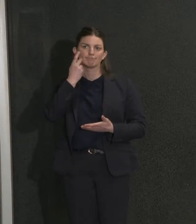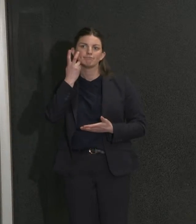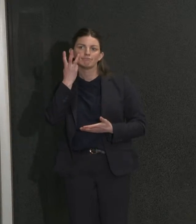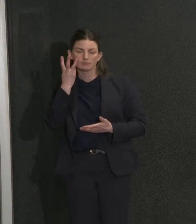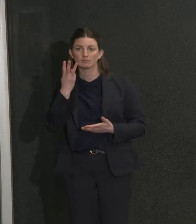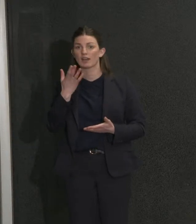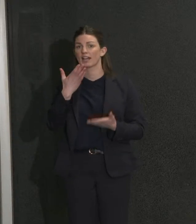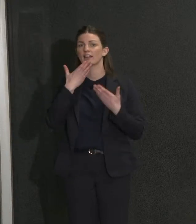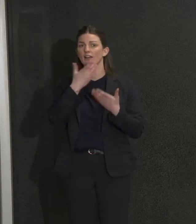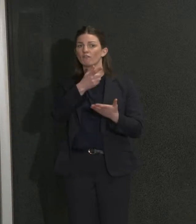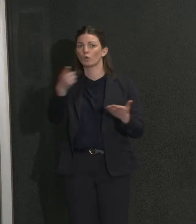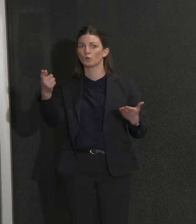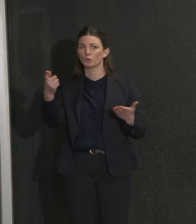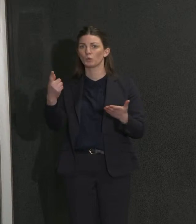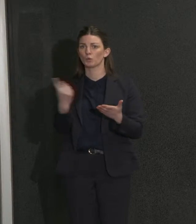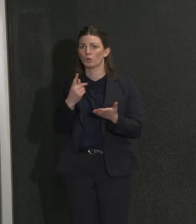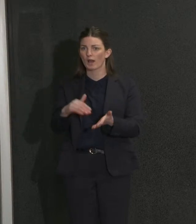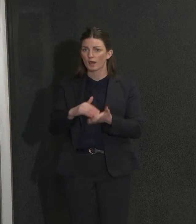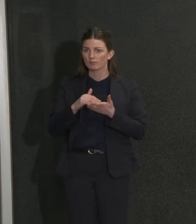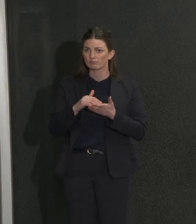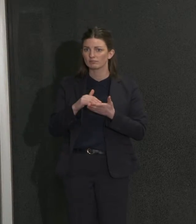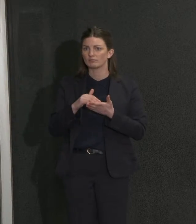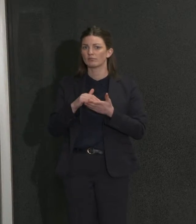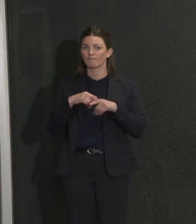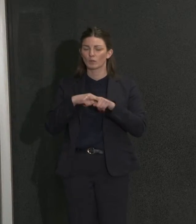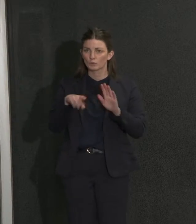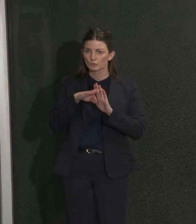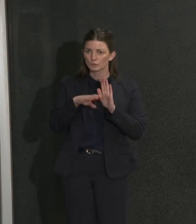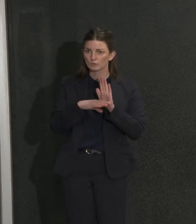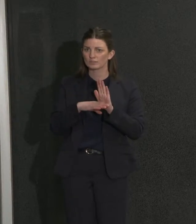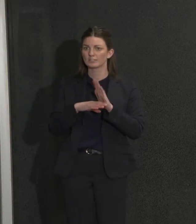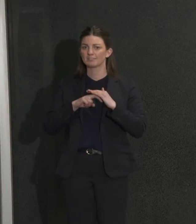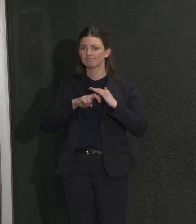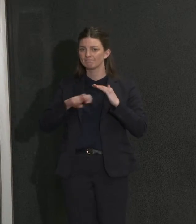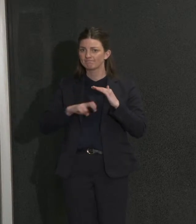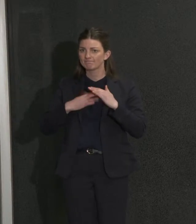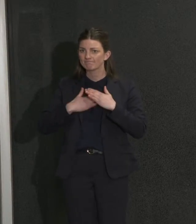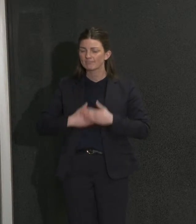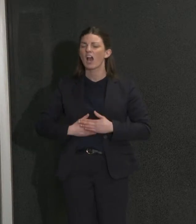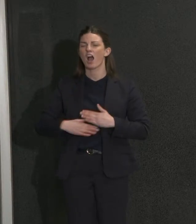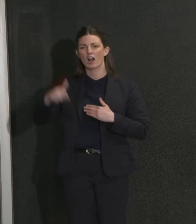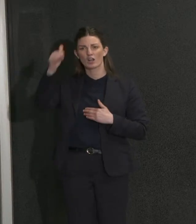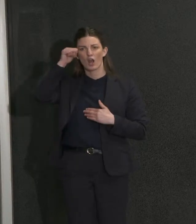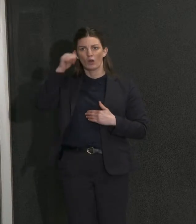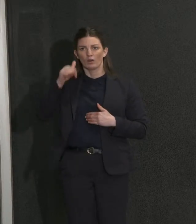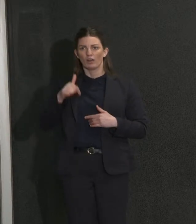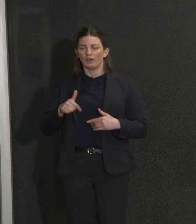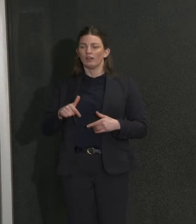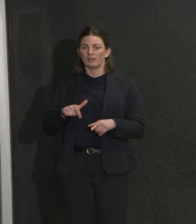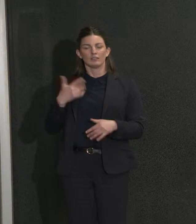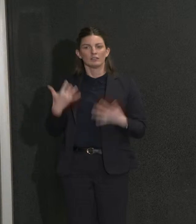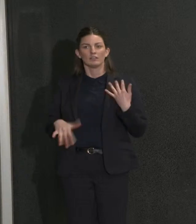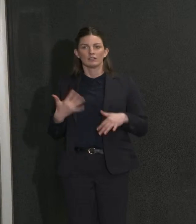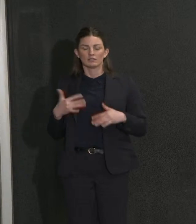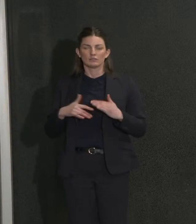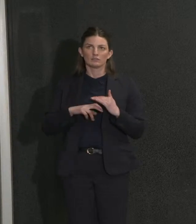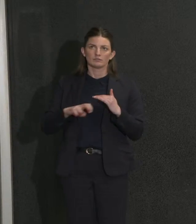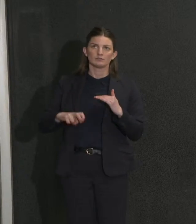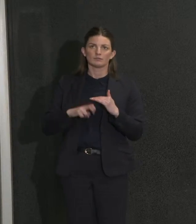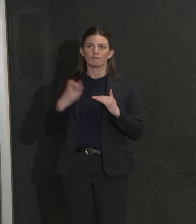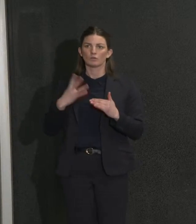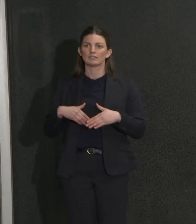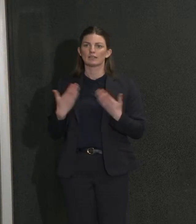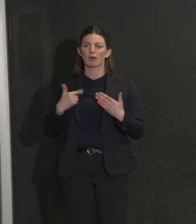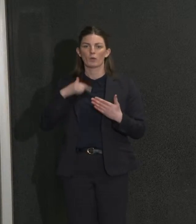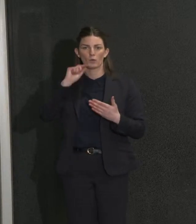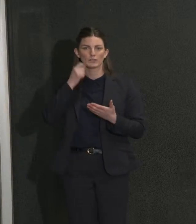in being part, particularly for those primary close contacts. I know how complex and distressing that is. We will do all we can to support you and to get to the bottom of this as quickly